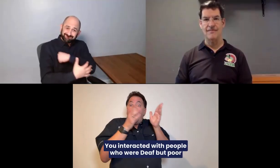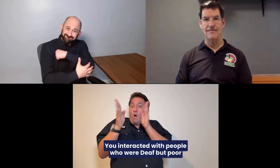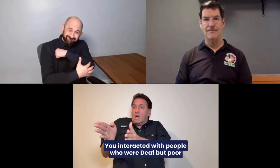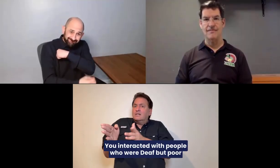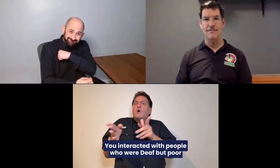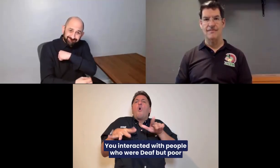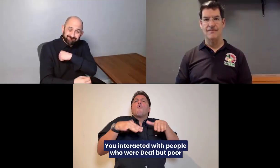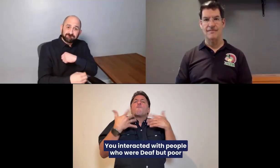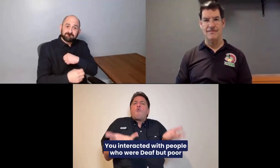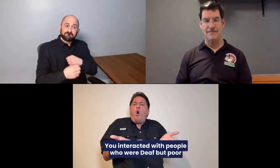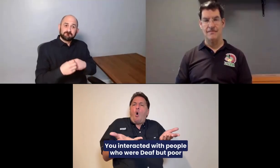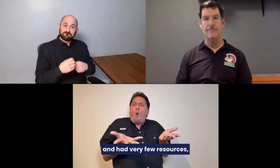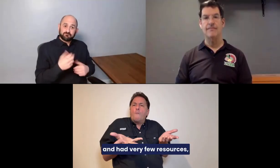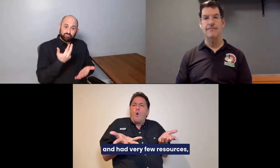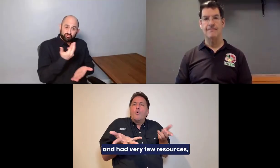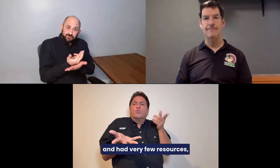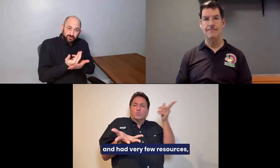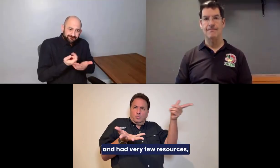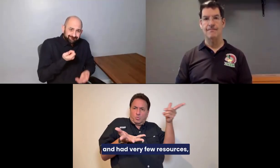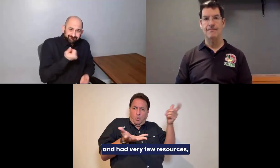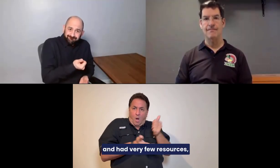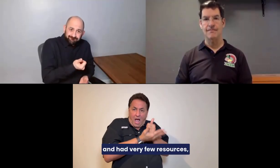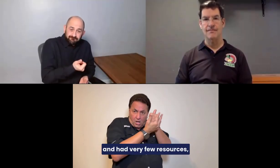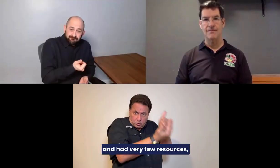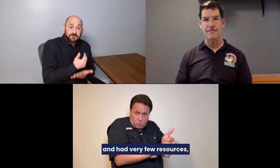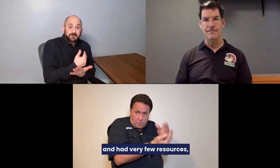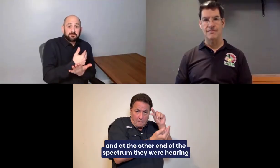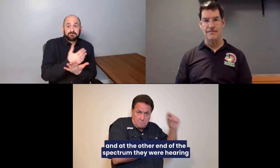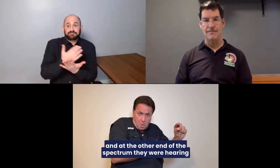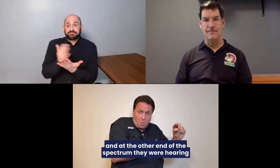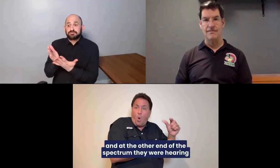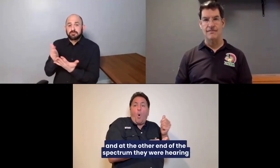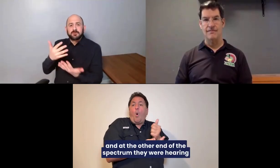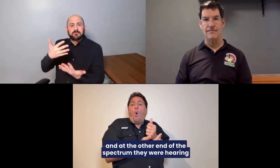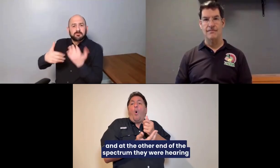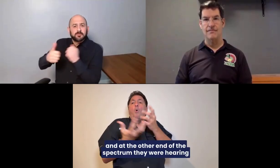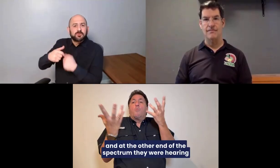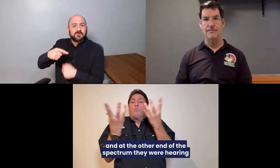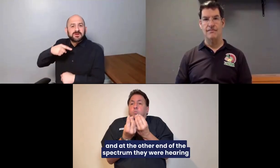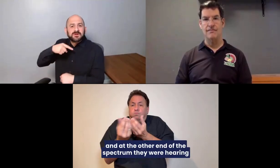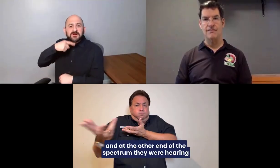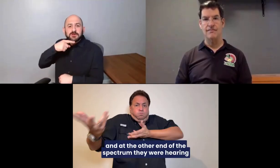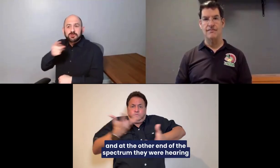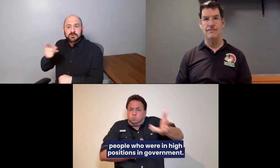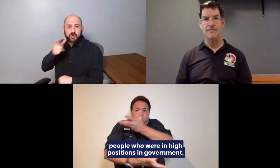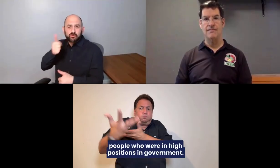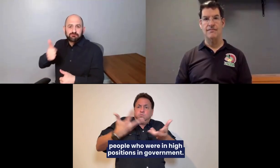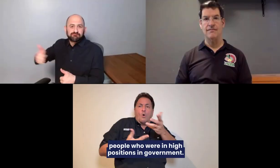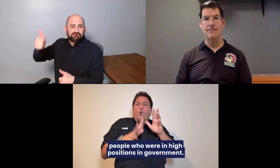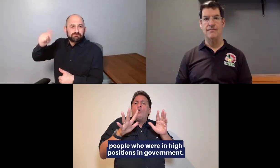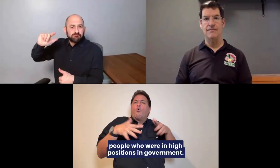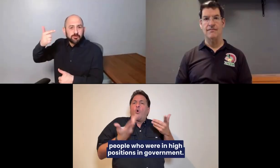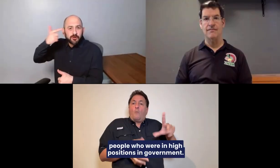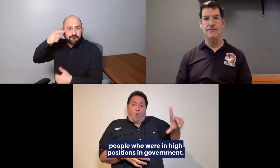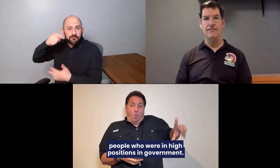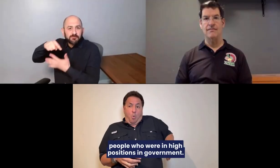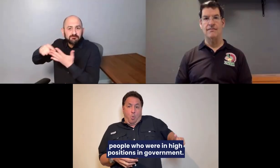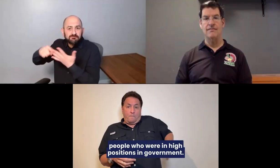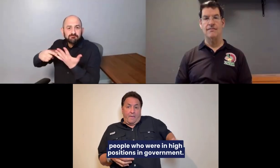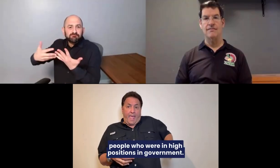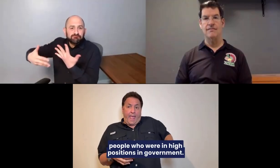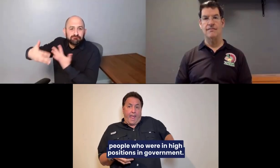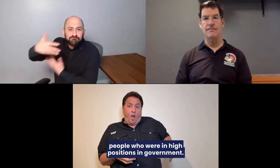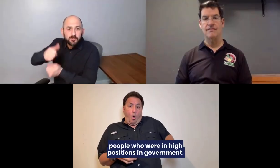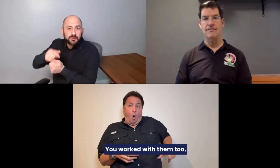deaf, but poor, and had very few resources. And at the other end of the spectrum, there were hearing people who were in high positions